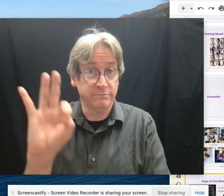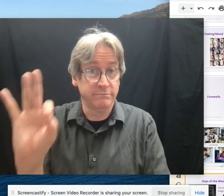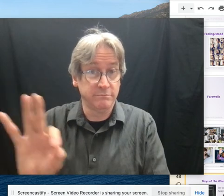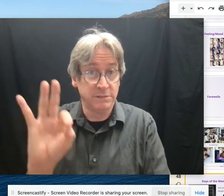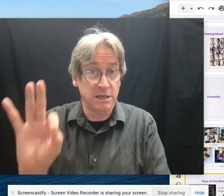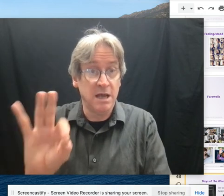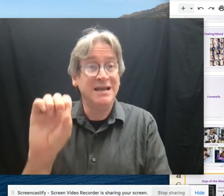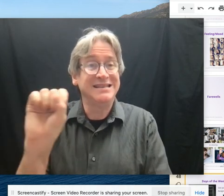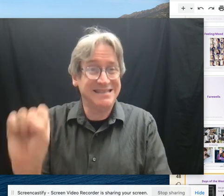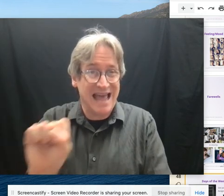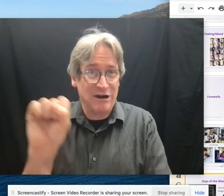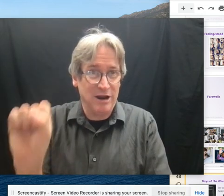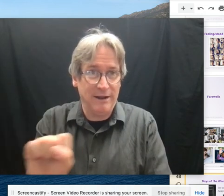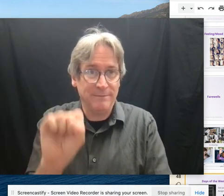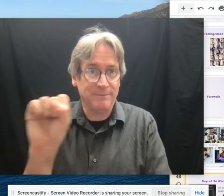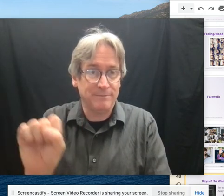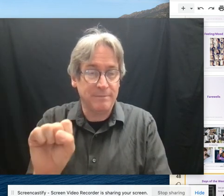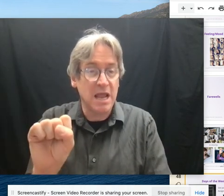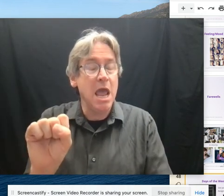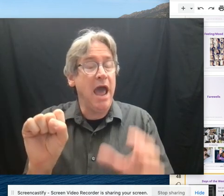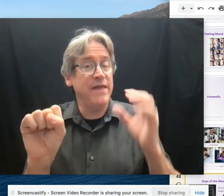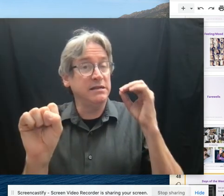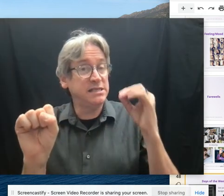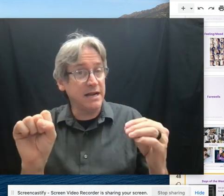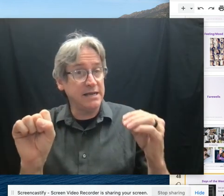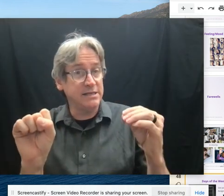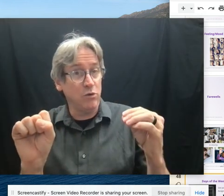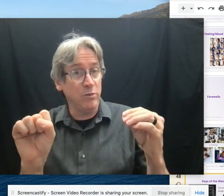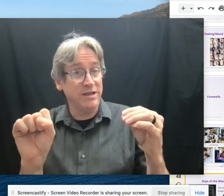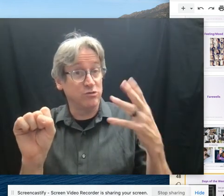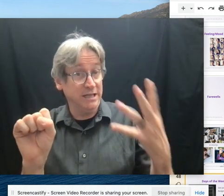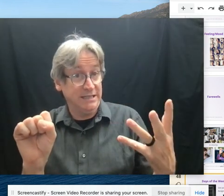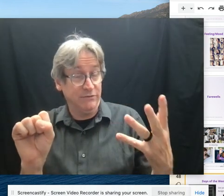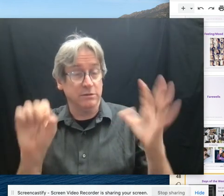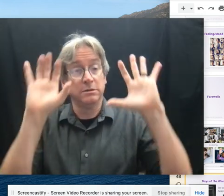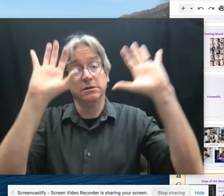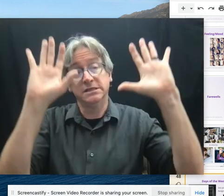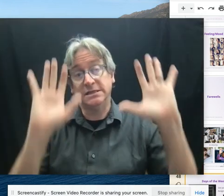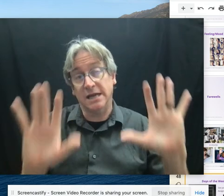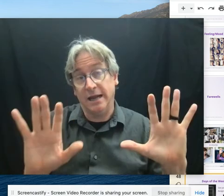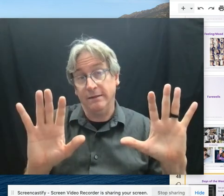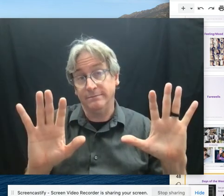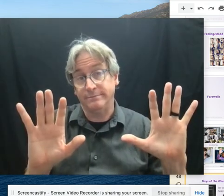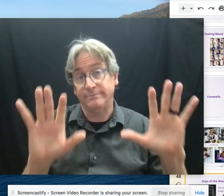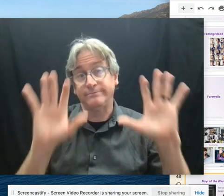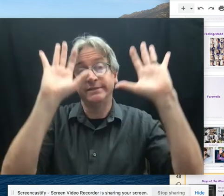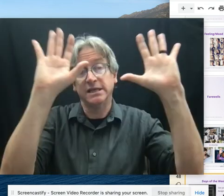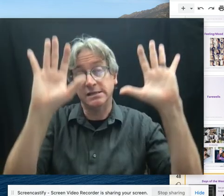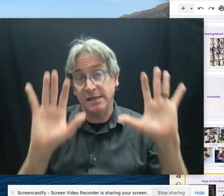Friday, Saturday, and then Sunday is the only one that's really different. Sunday.